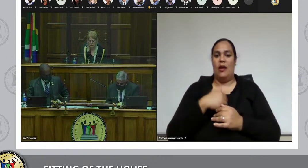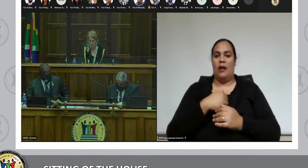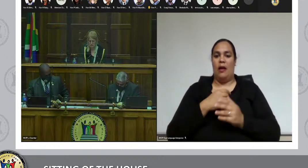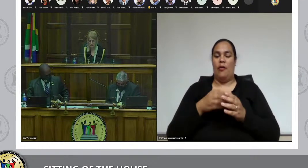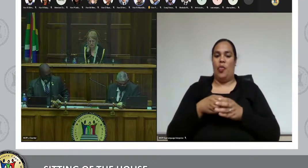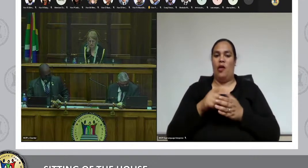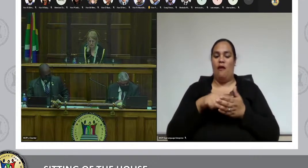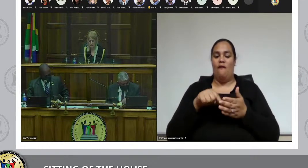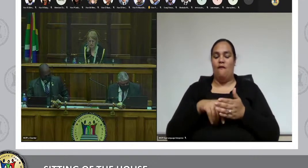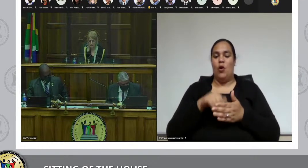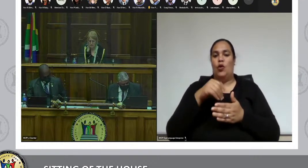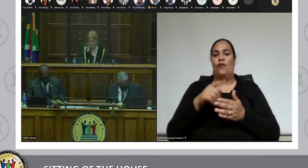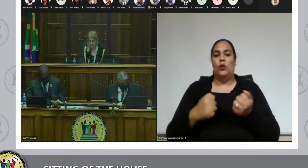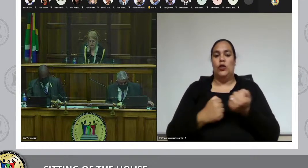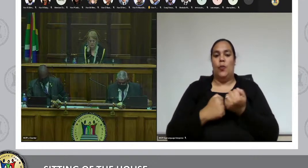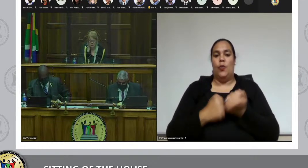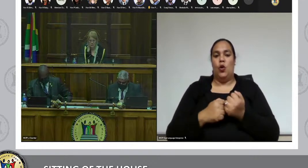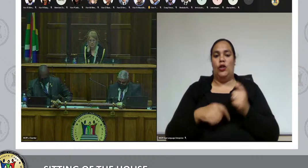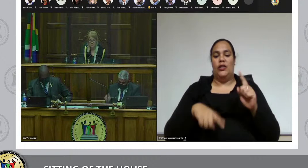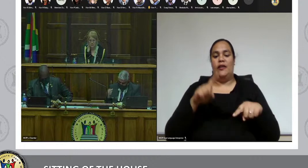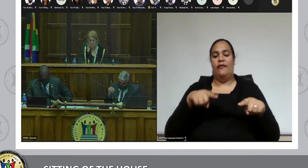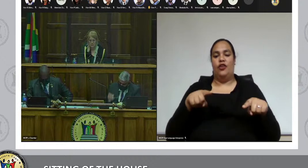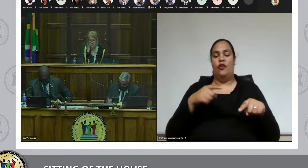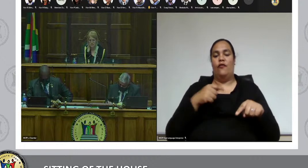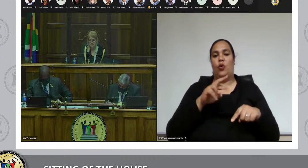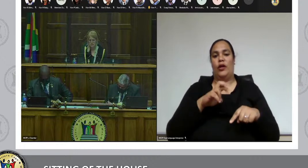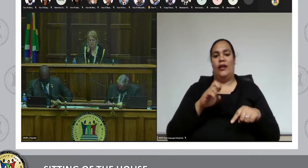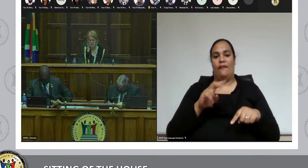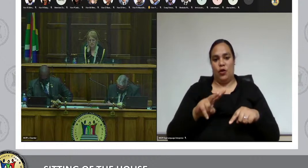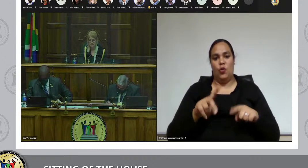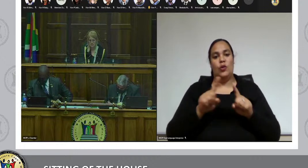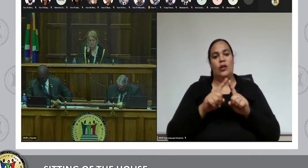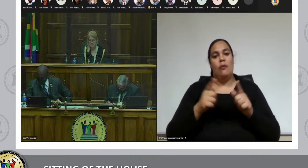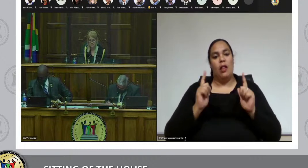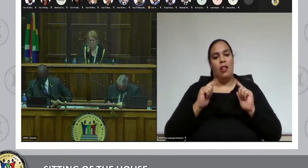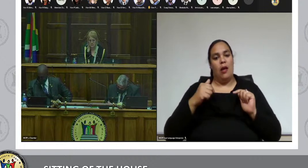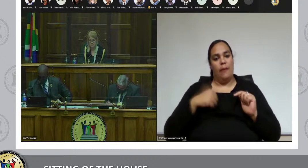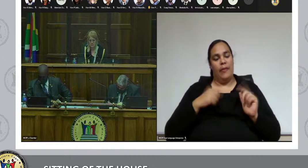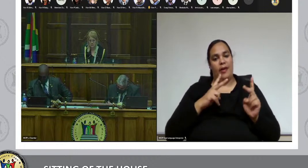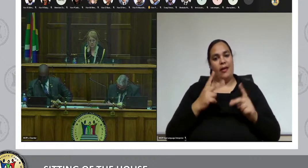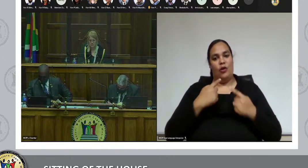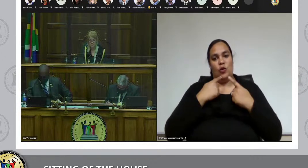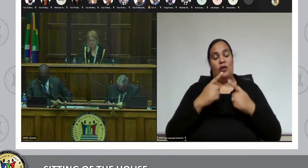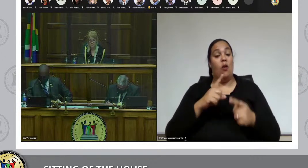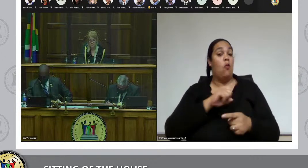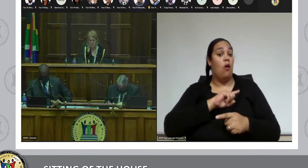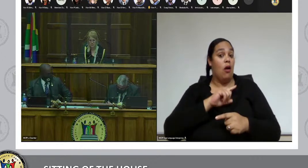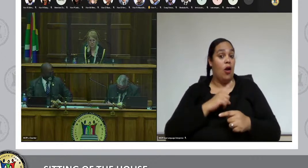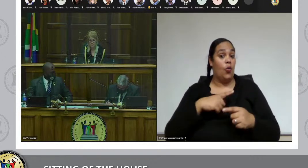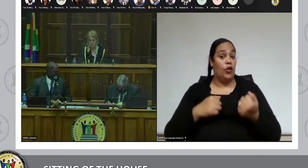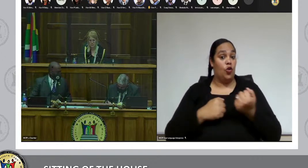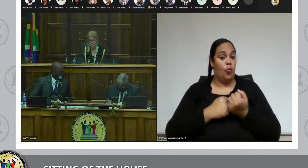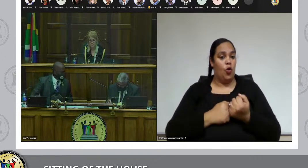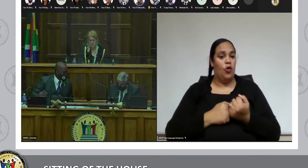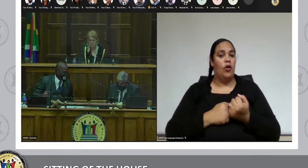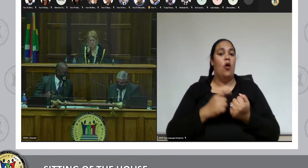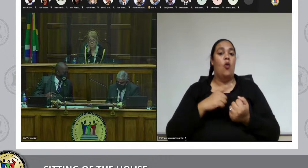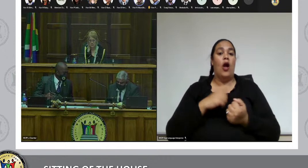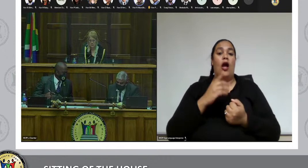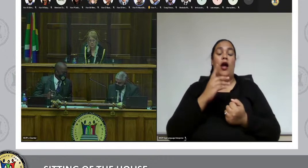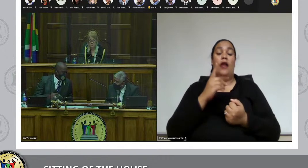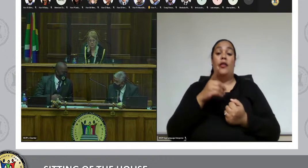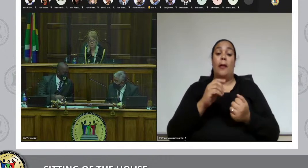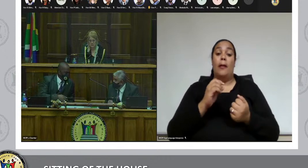vote to support the division of revenue. And allow me to re-emphasize the fact that the DORA bill and